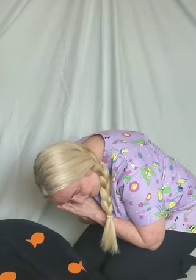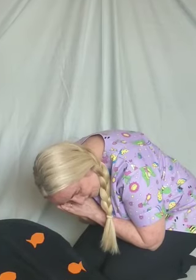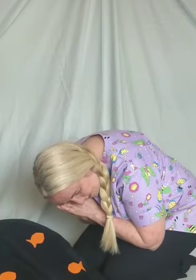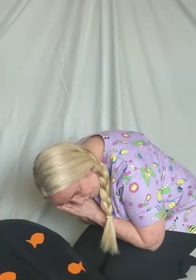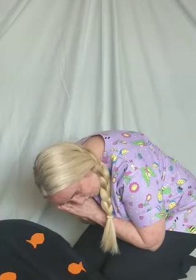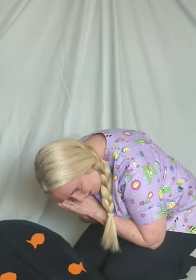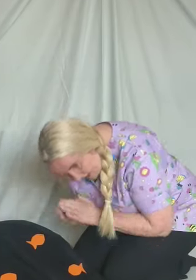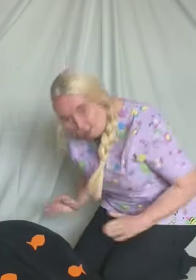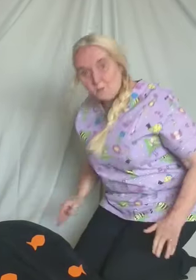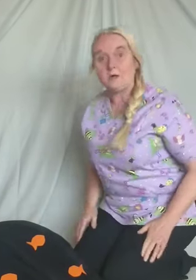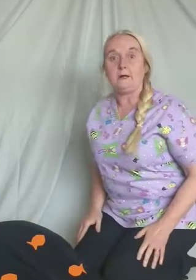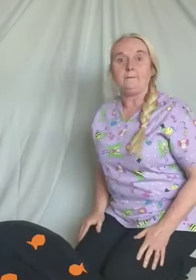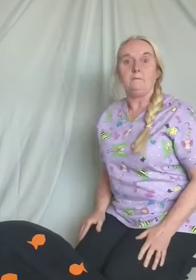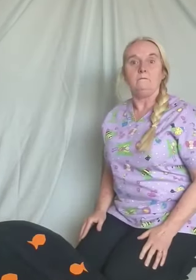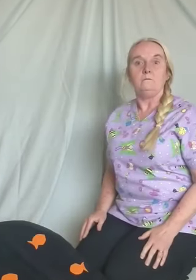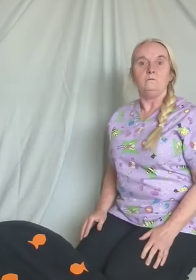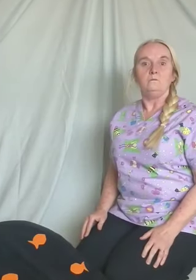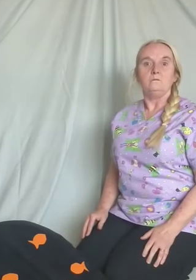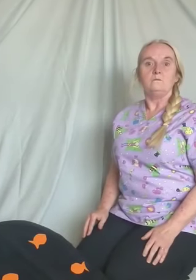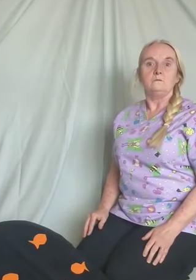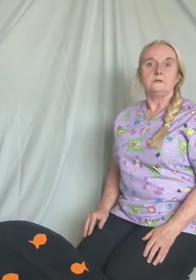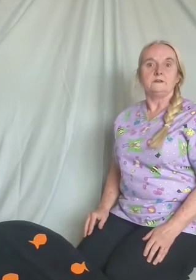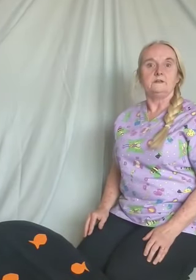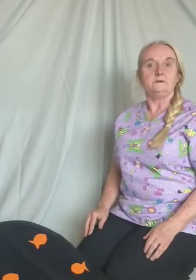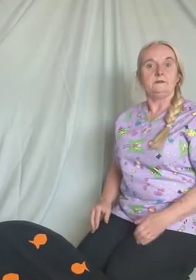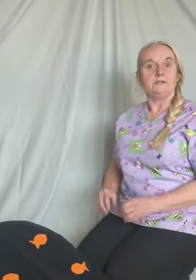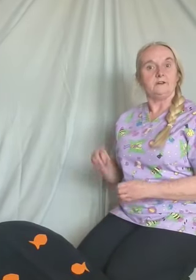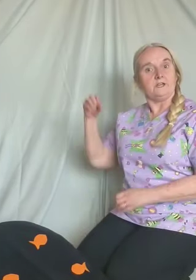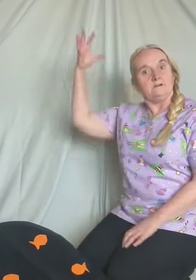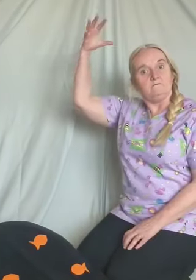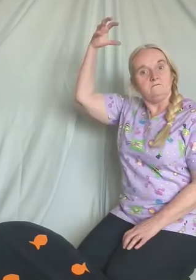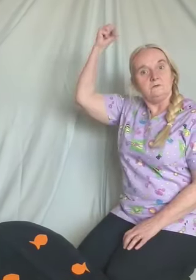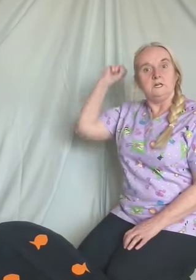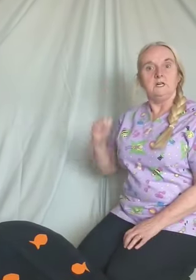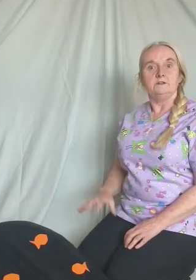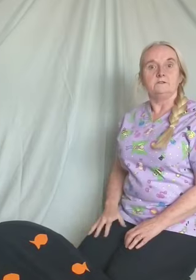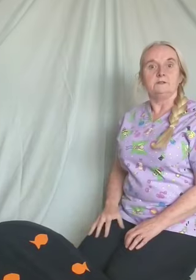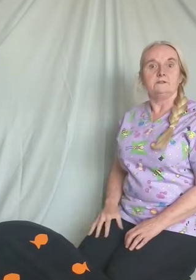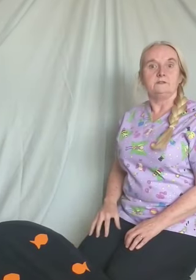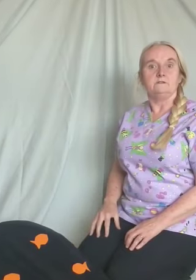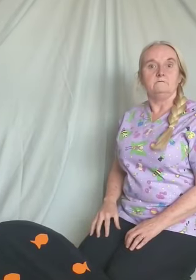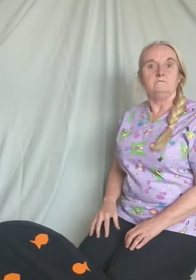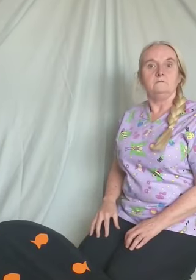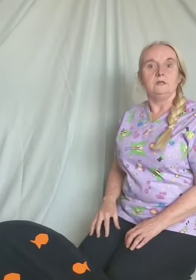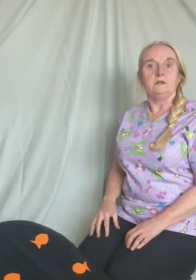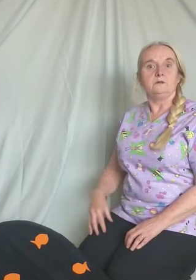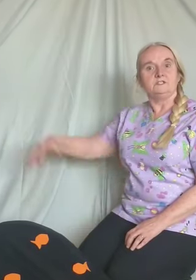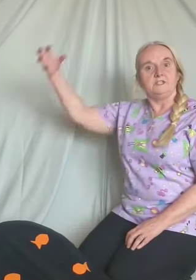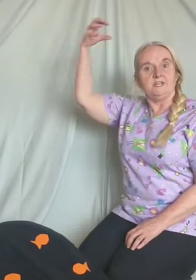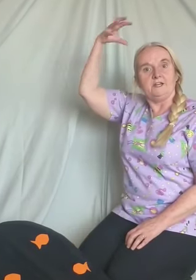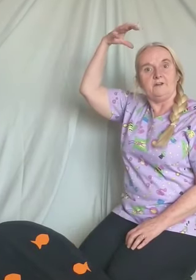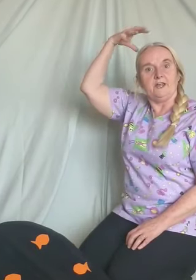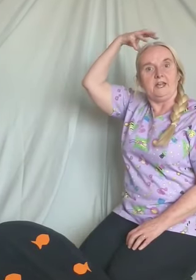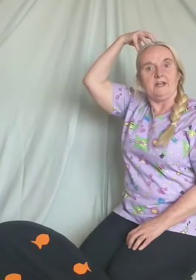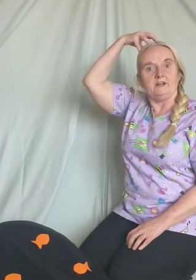And when they woke up, they were feeling a little bit dirty. So they took a shower. And they washed their